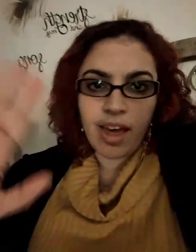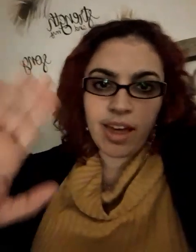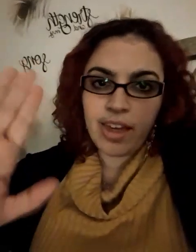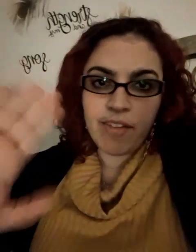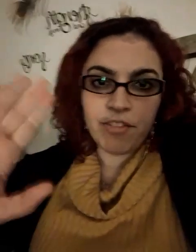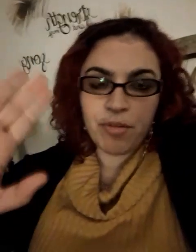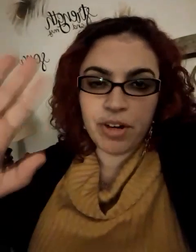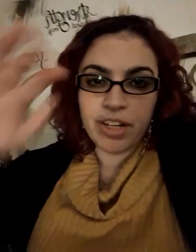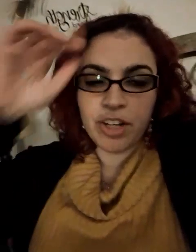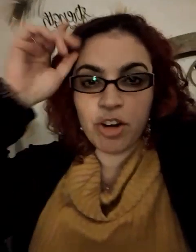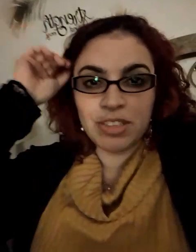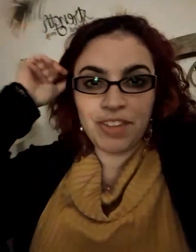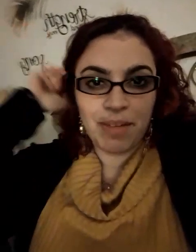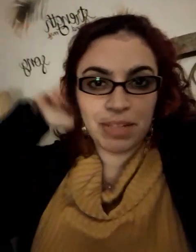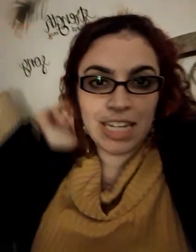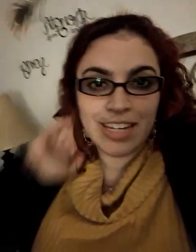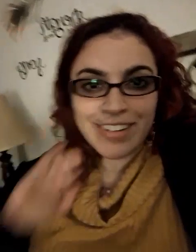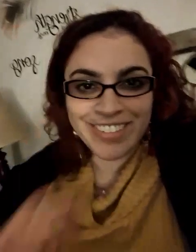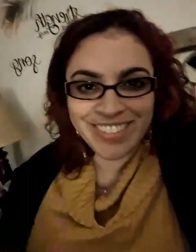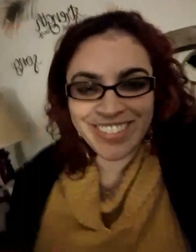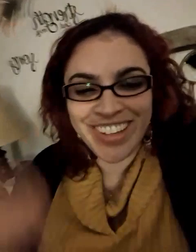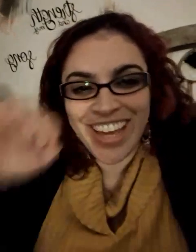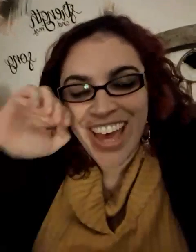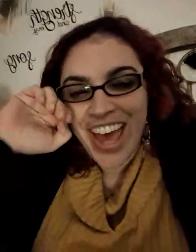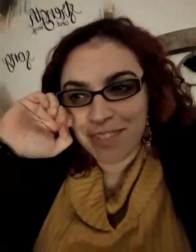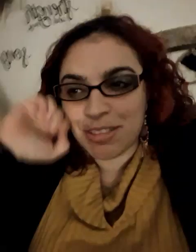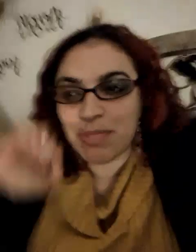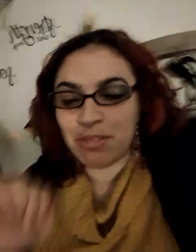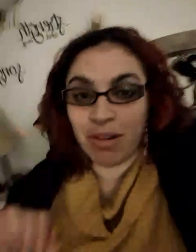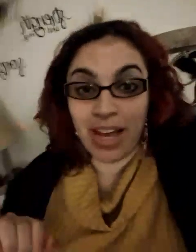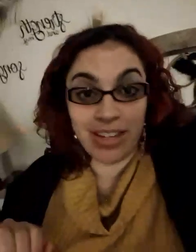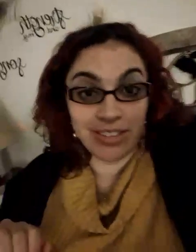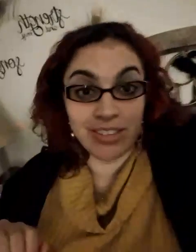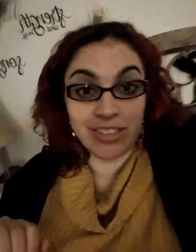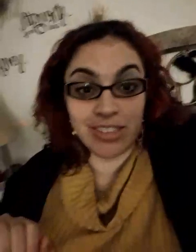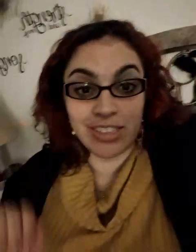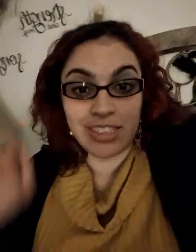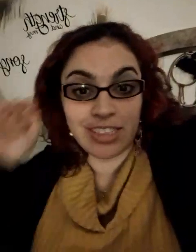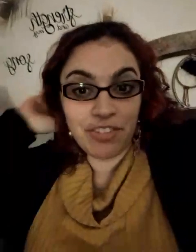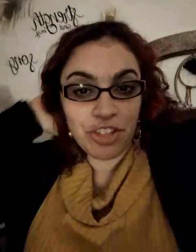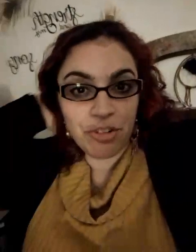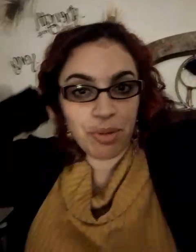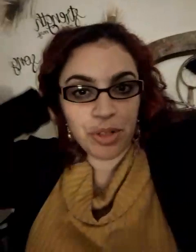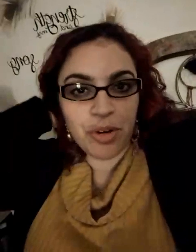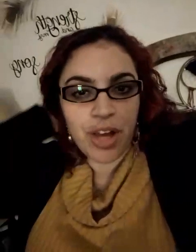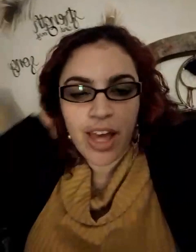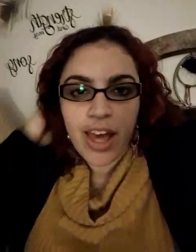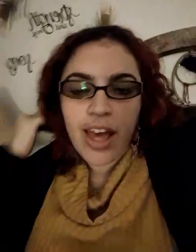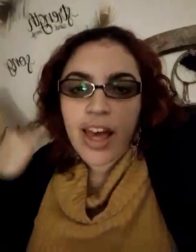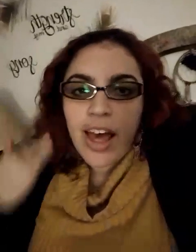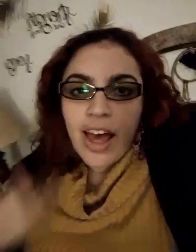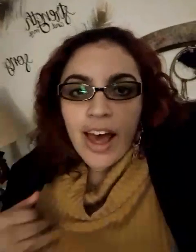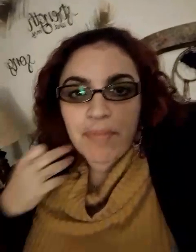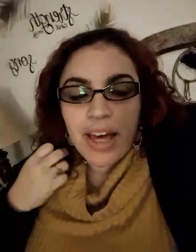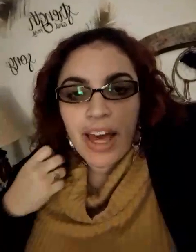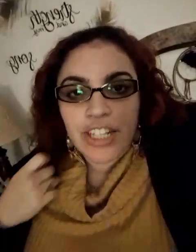Hi everyone, Combs family. It's been a while since I've given you a polo. I just